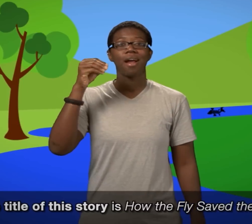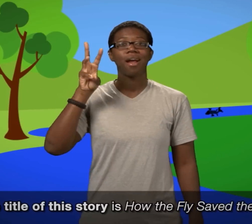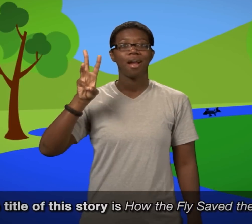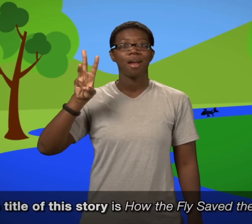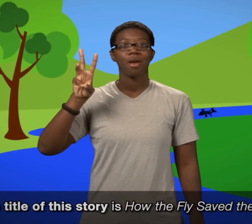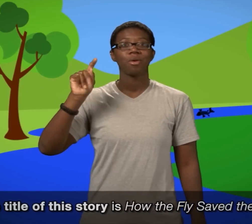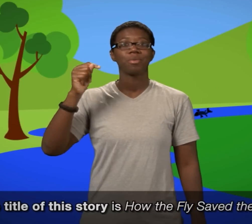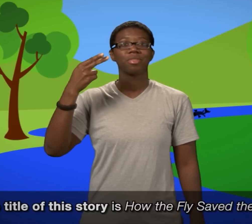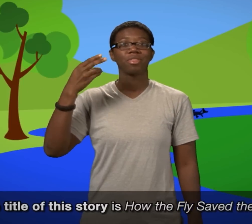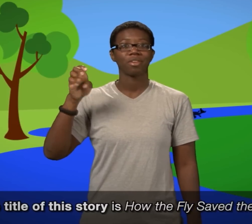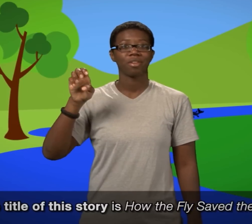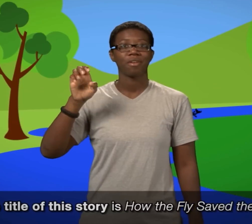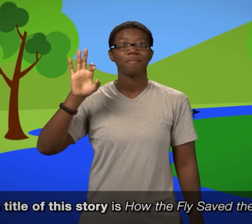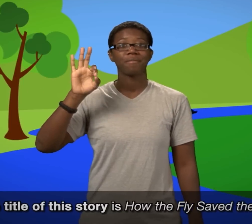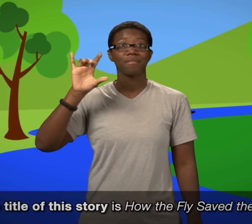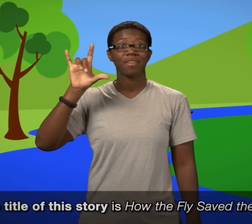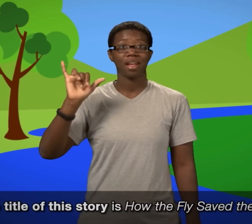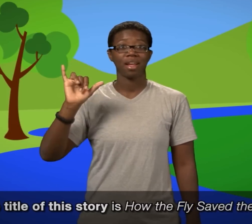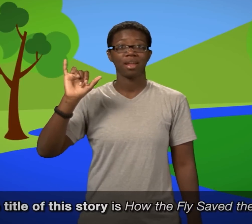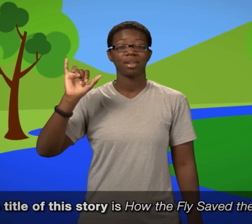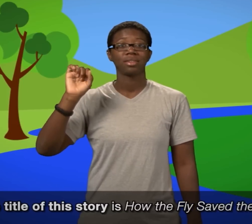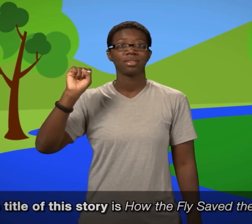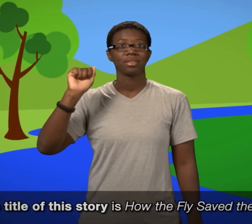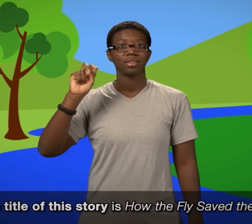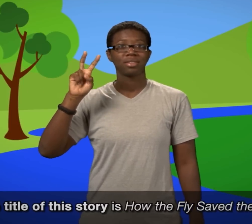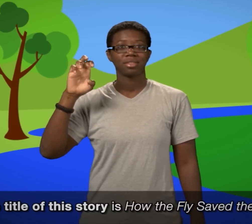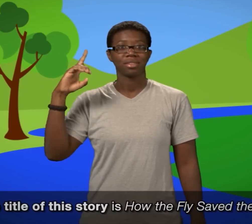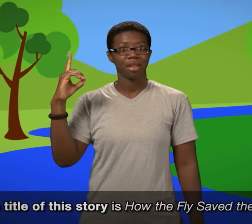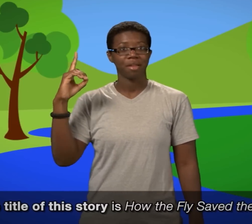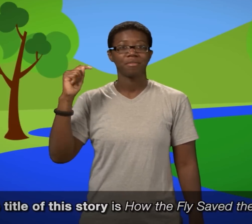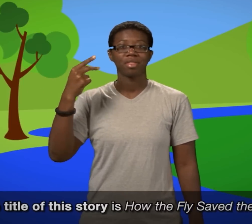The title of this story is How the Fly Saved the River.